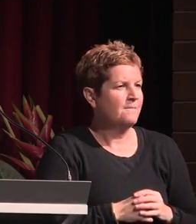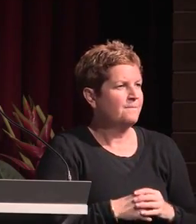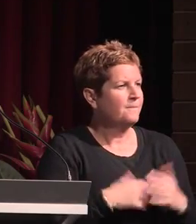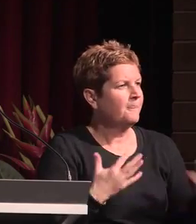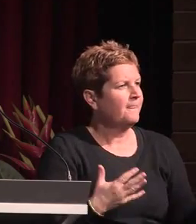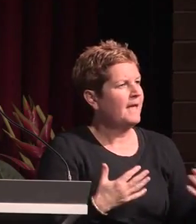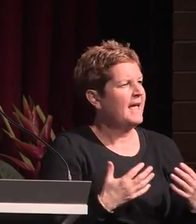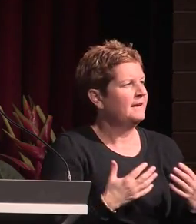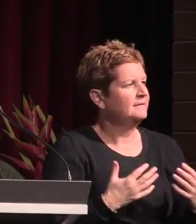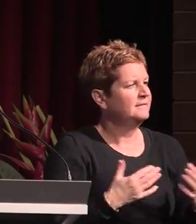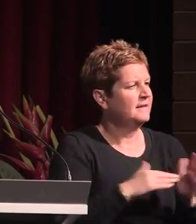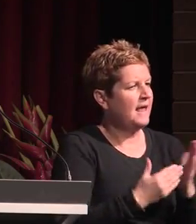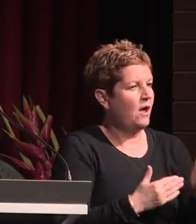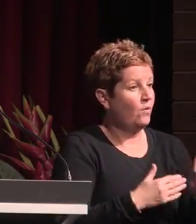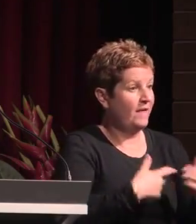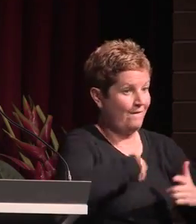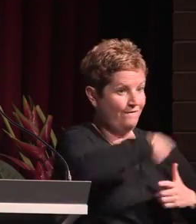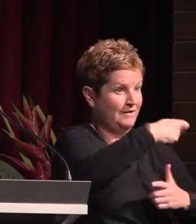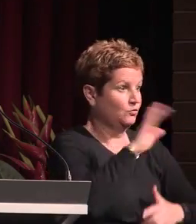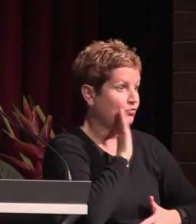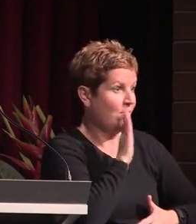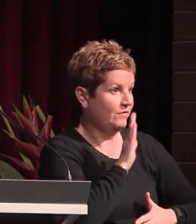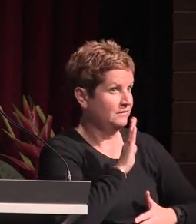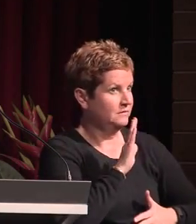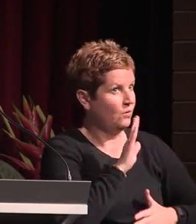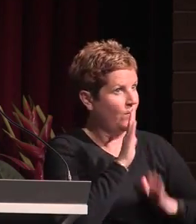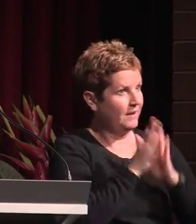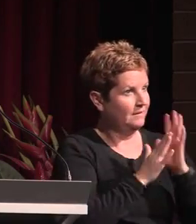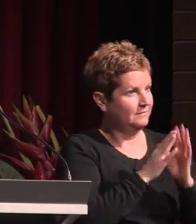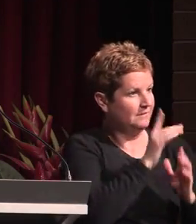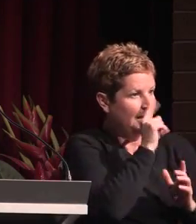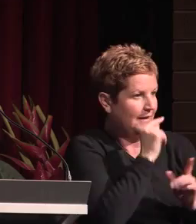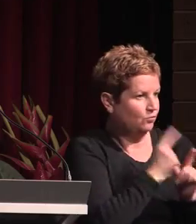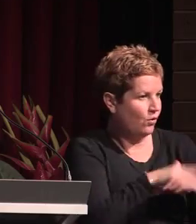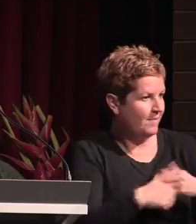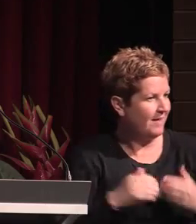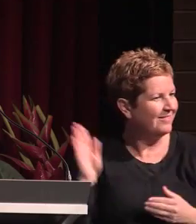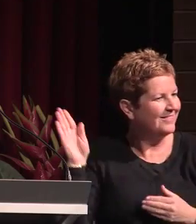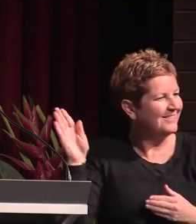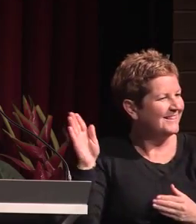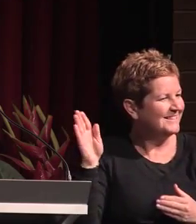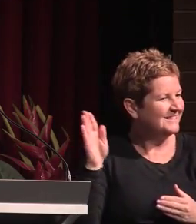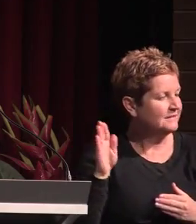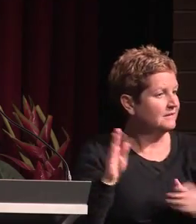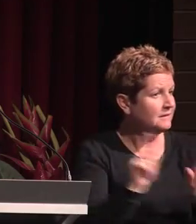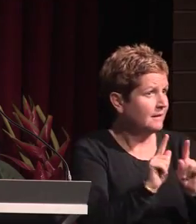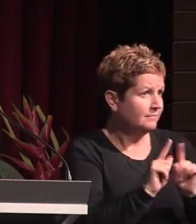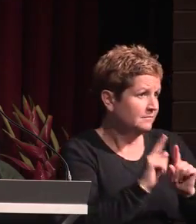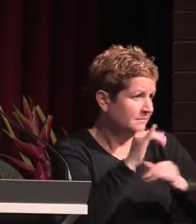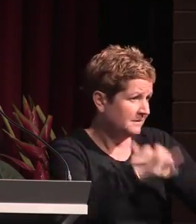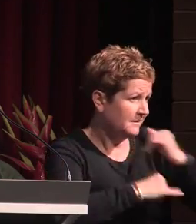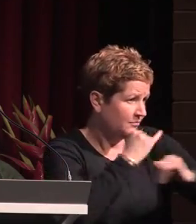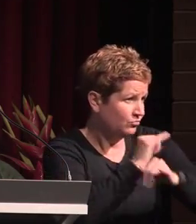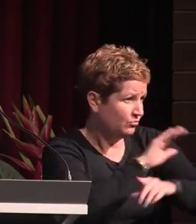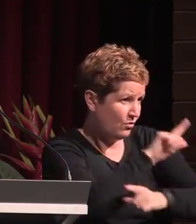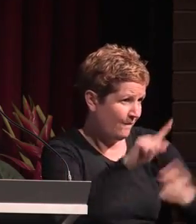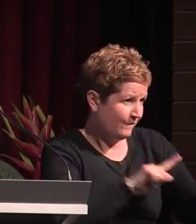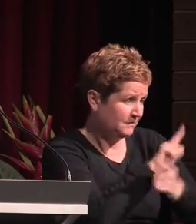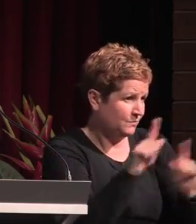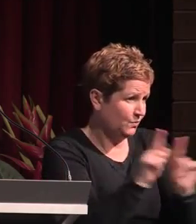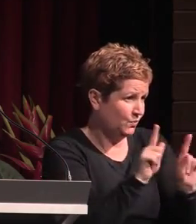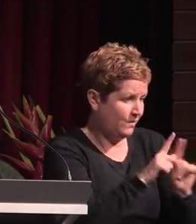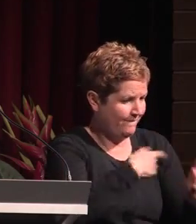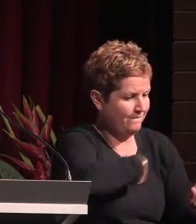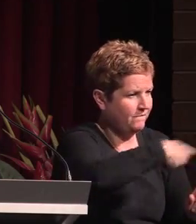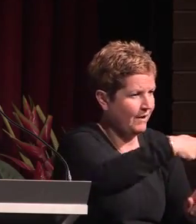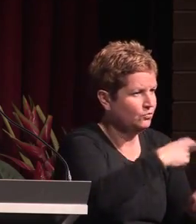now it's the effect where we actually get invited to conferences to talk about this waterway action planning approach, even conferences overseas. So I